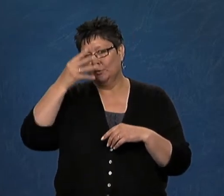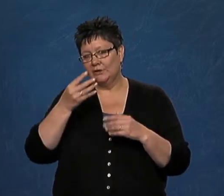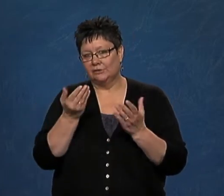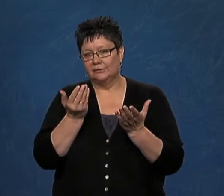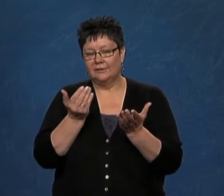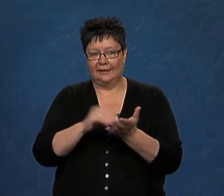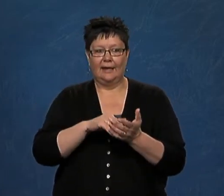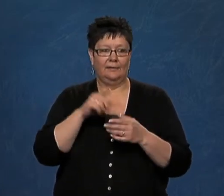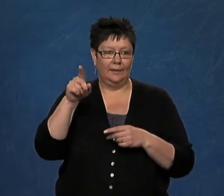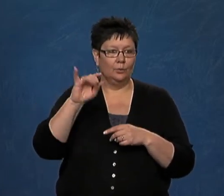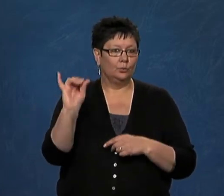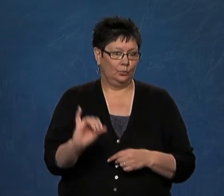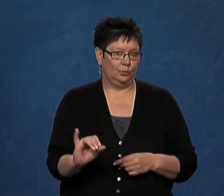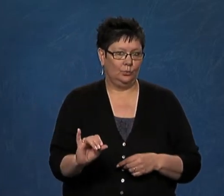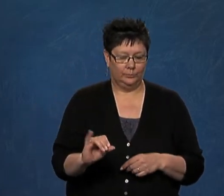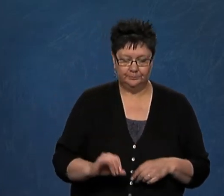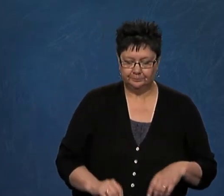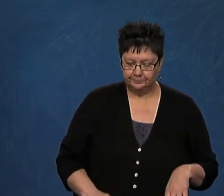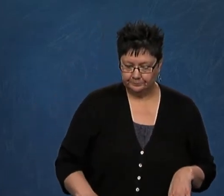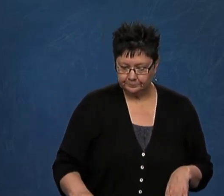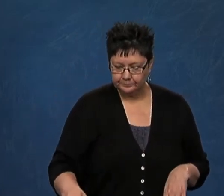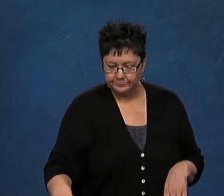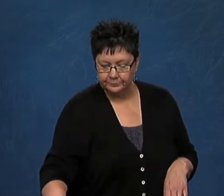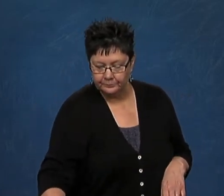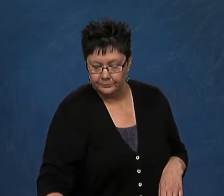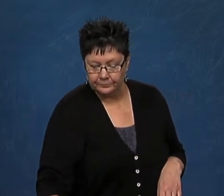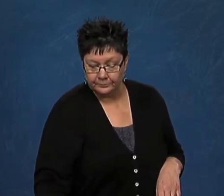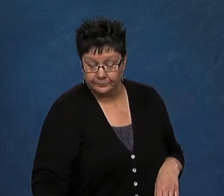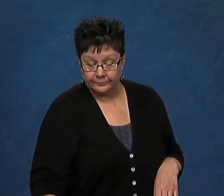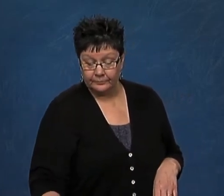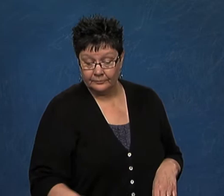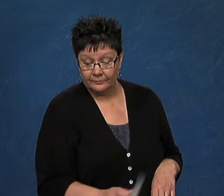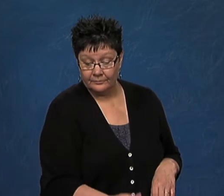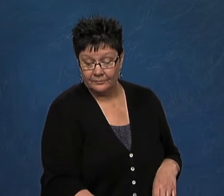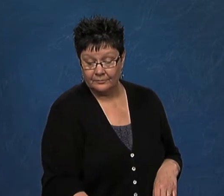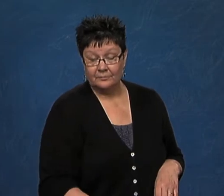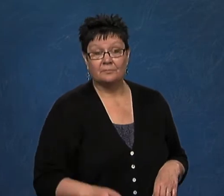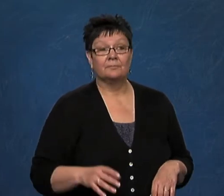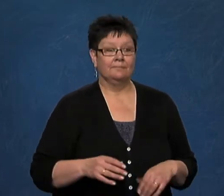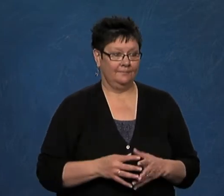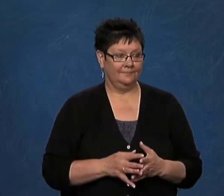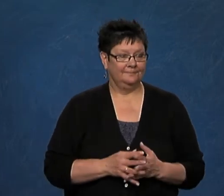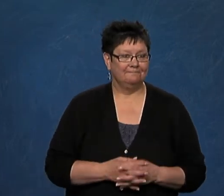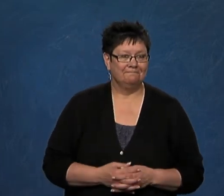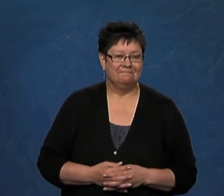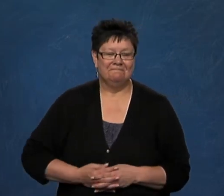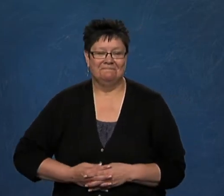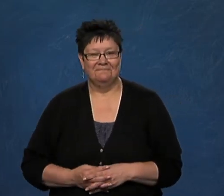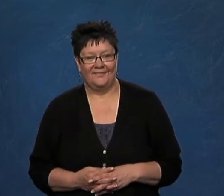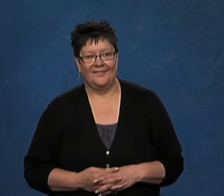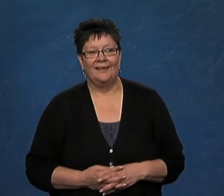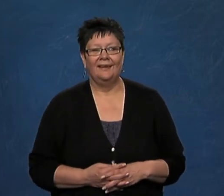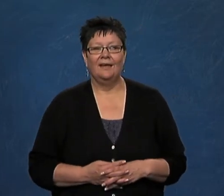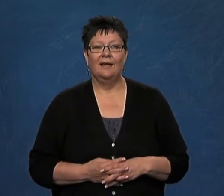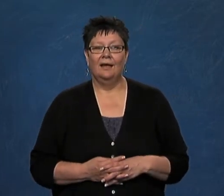and in immigration service as well. They use it for a broader range of services.